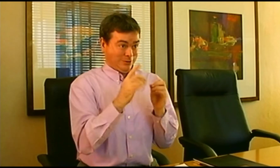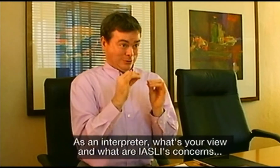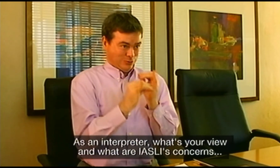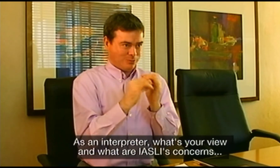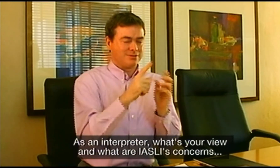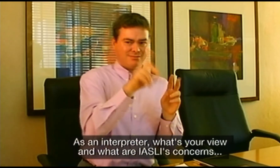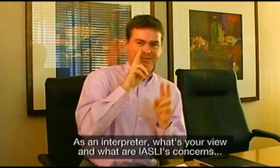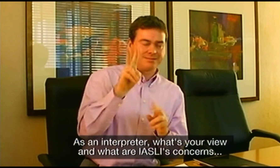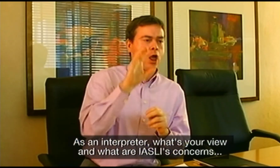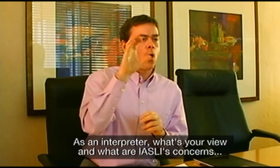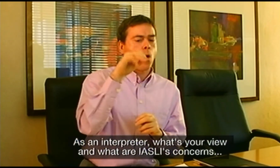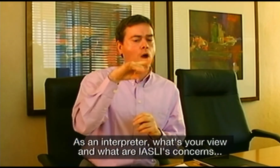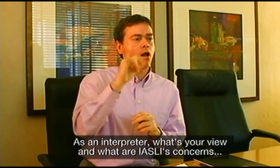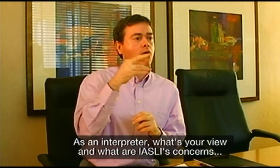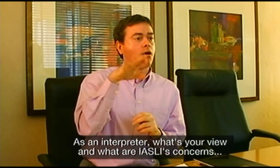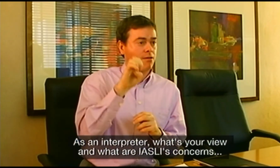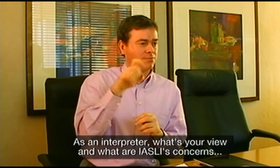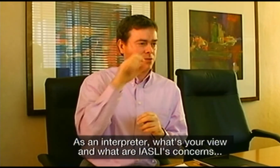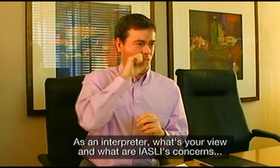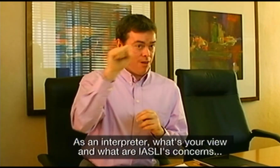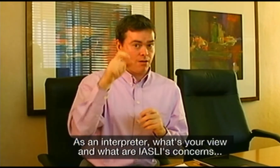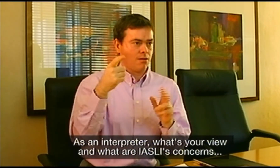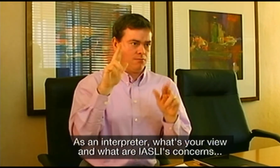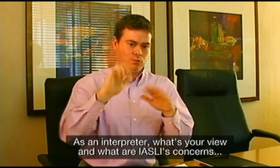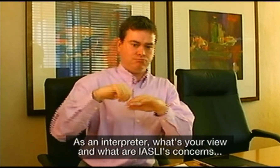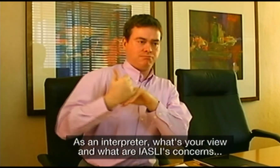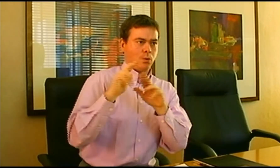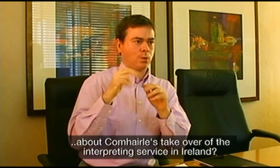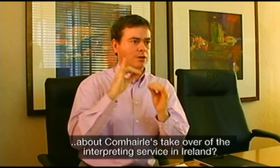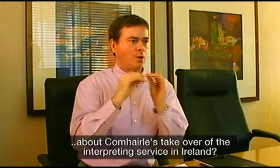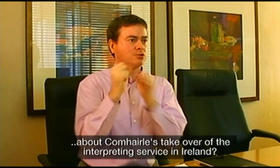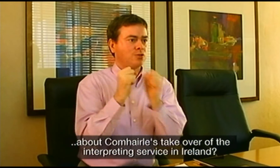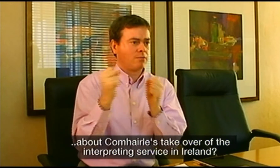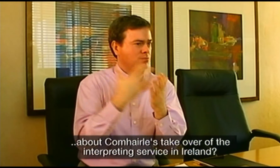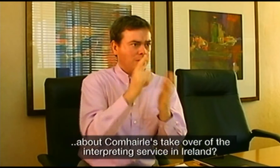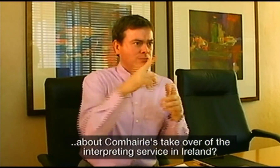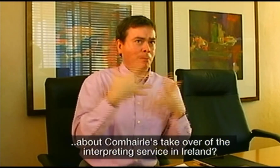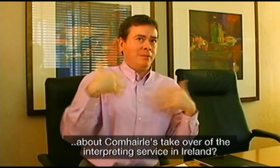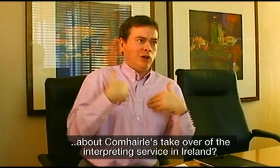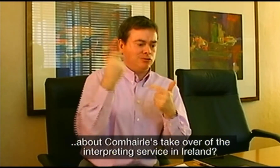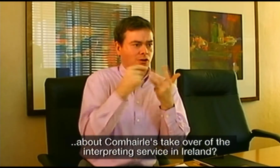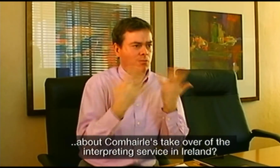As an interpreter, what's your view and what are IASLI's concerns about Corla taking over the interpreting service in